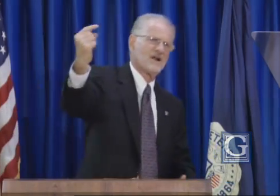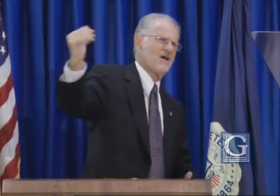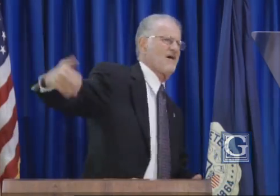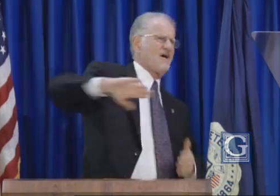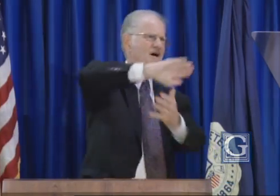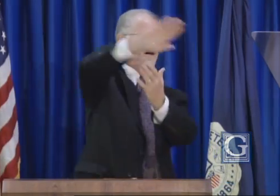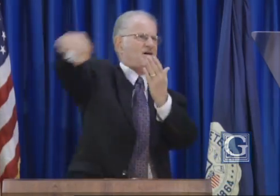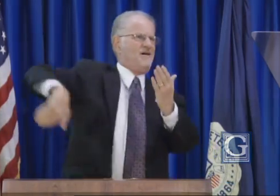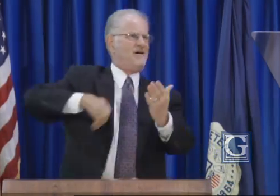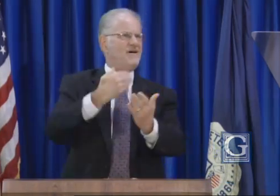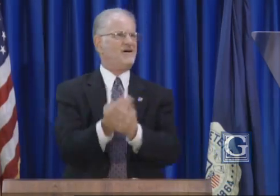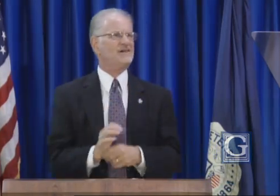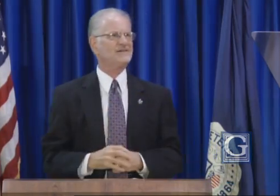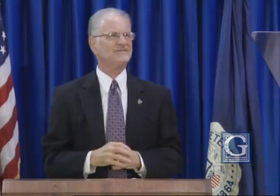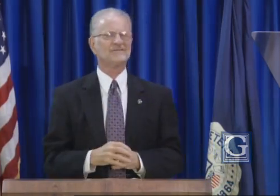Welcome back, one and all.